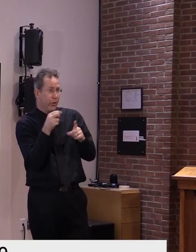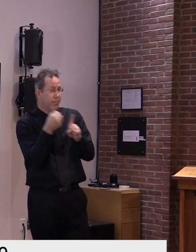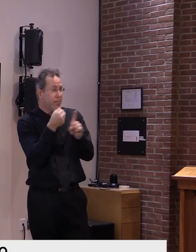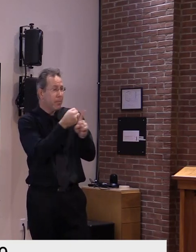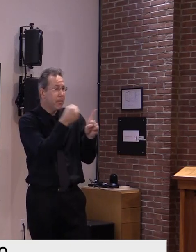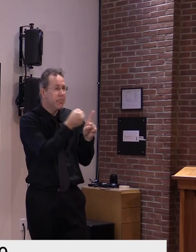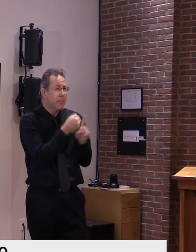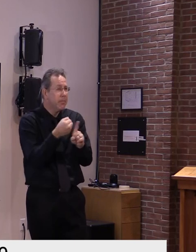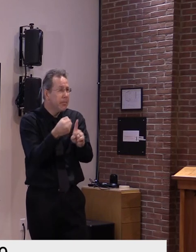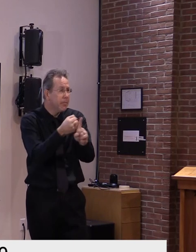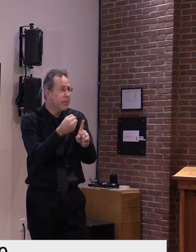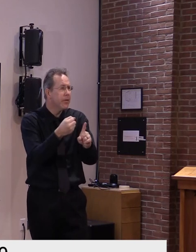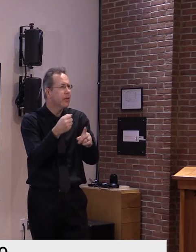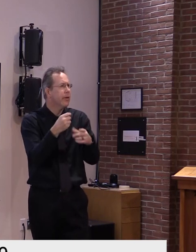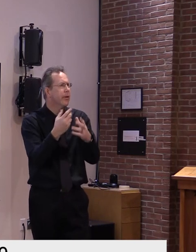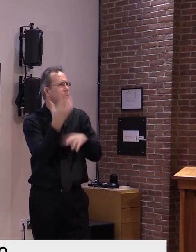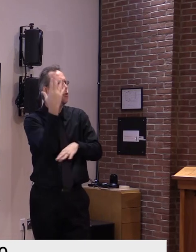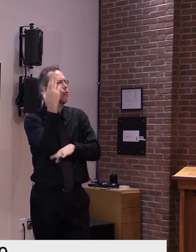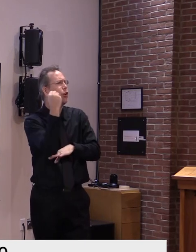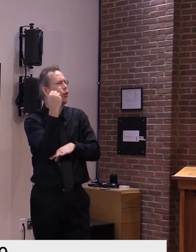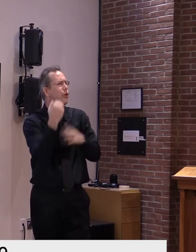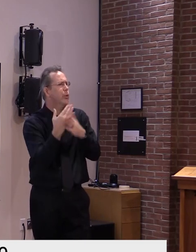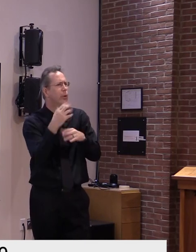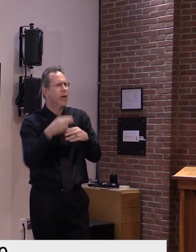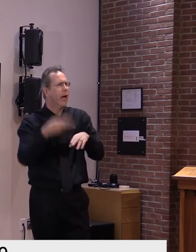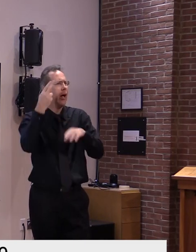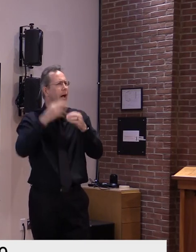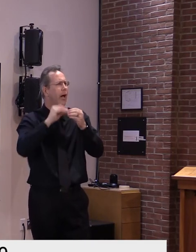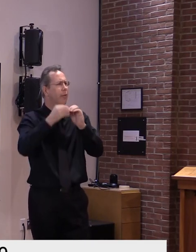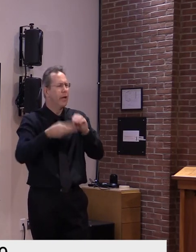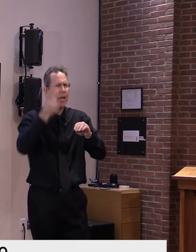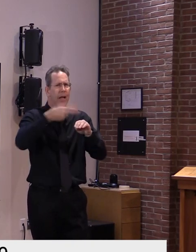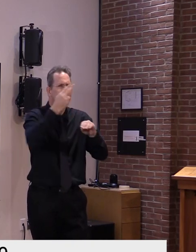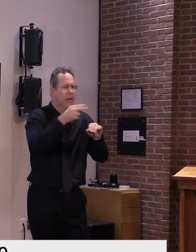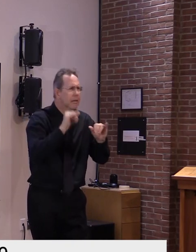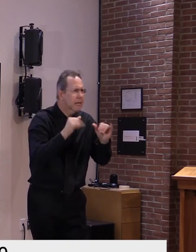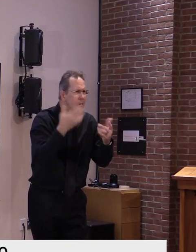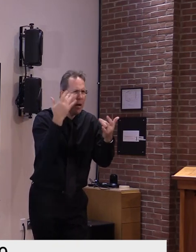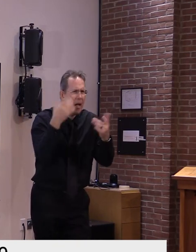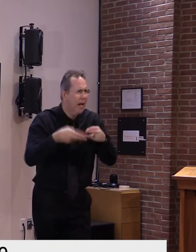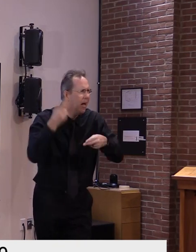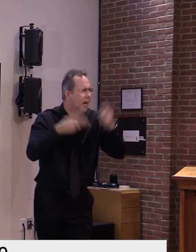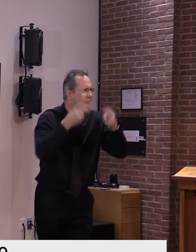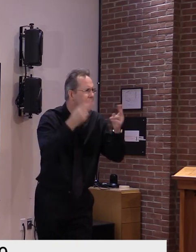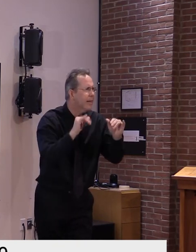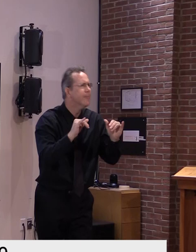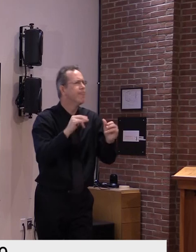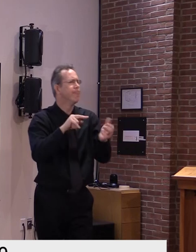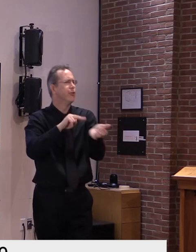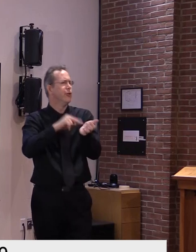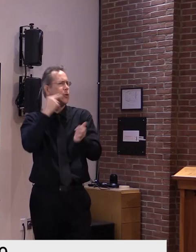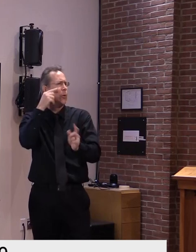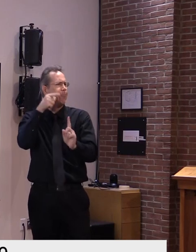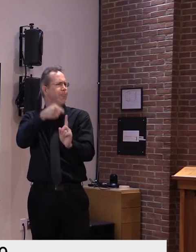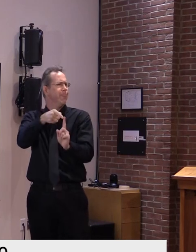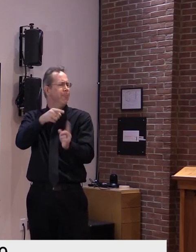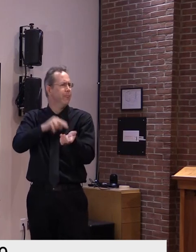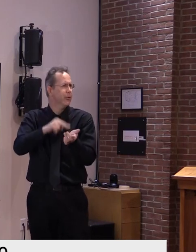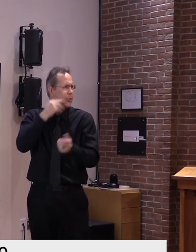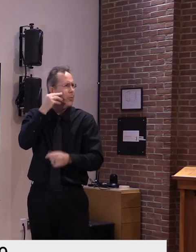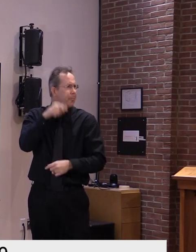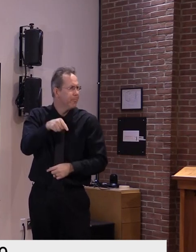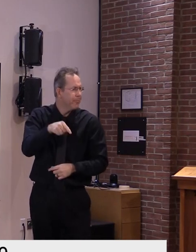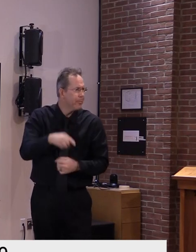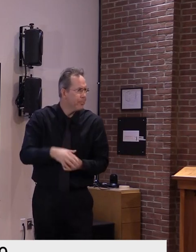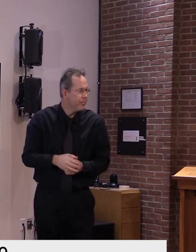daily case counts really was impacting our congregate settings, such as long-term care facilities. And as you can